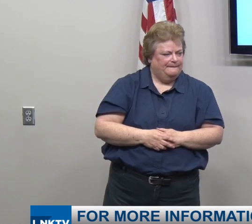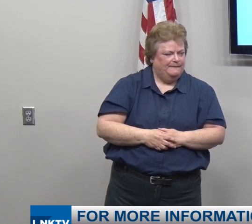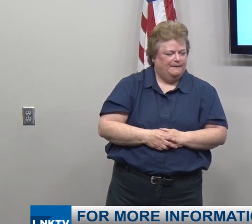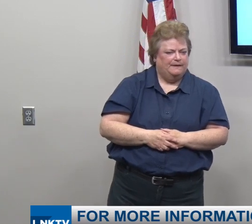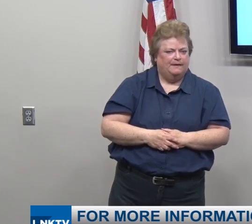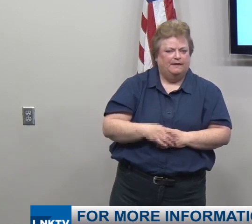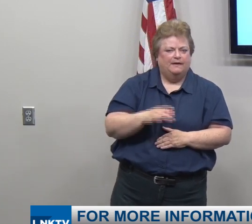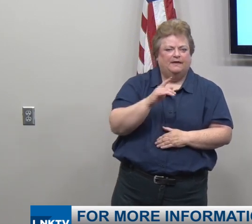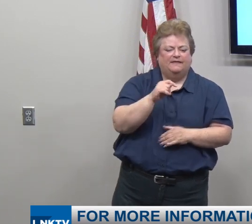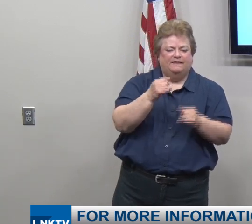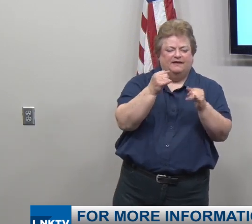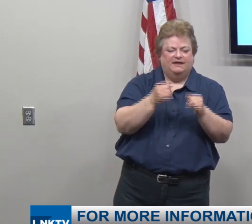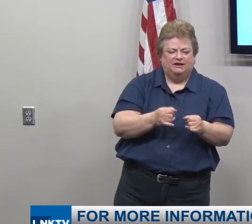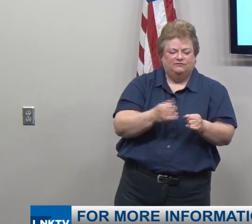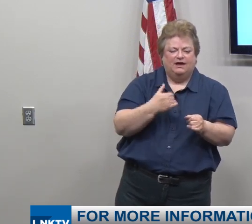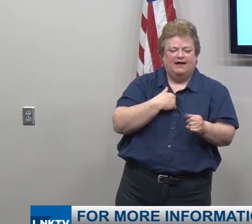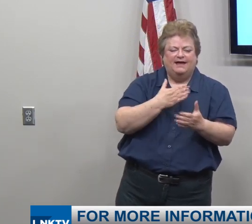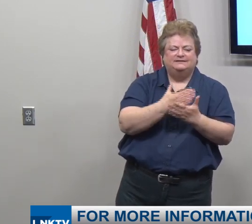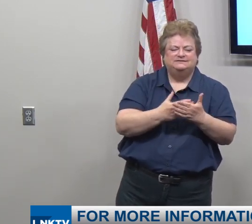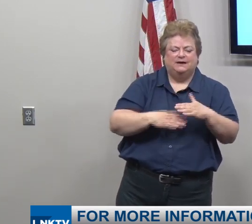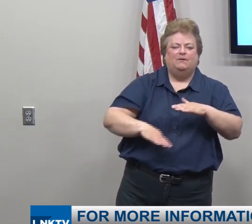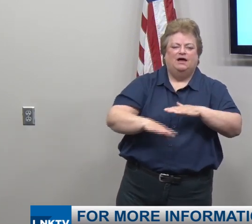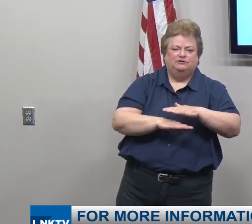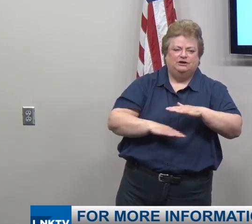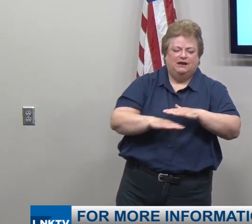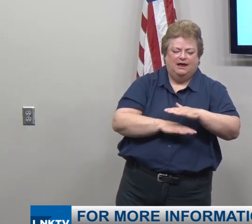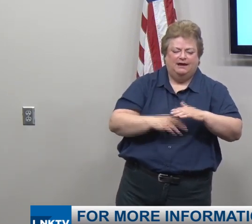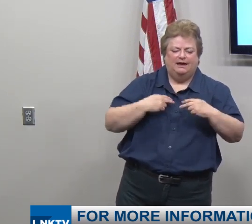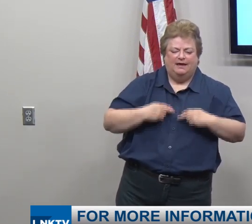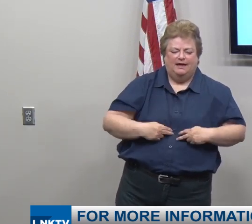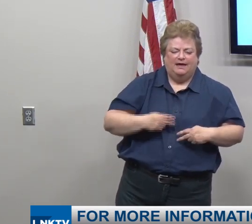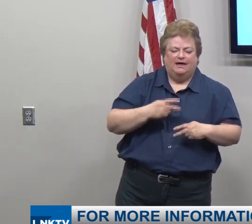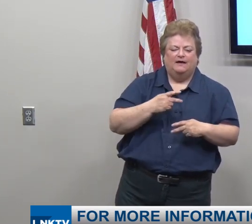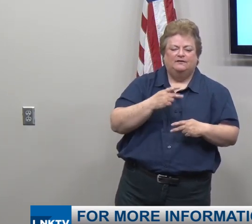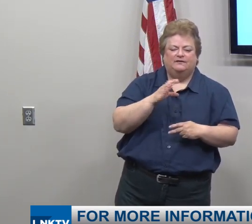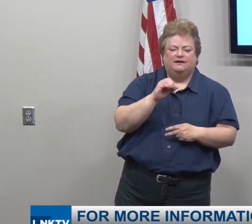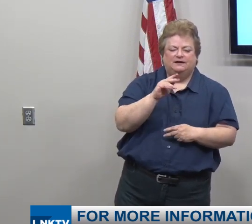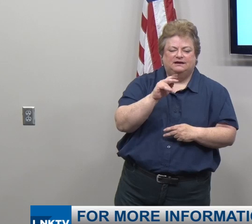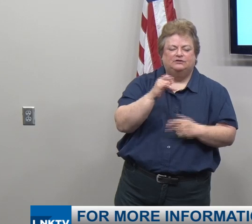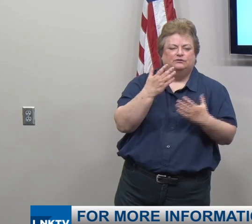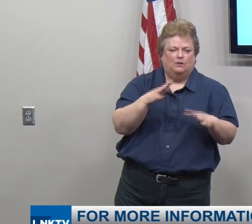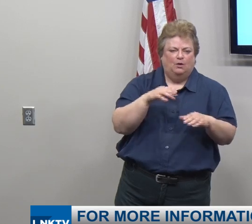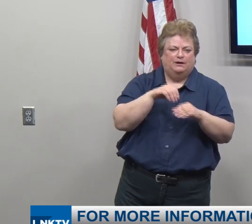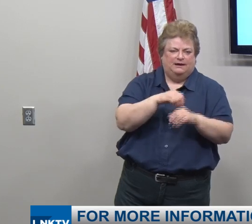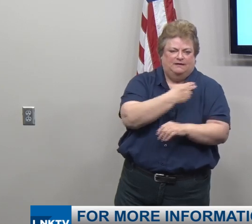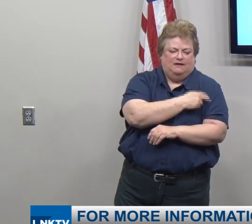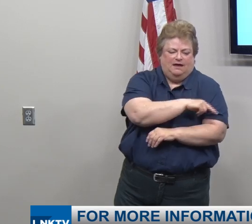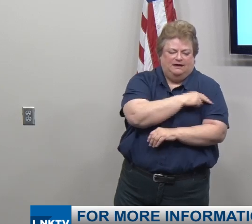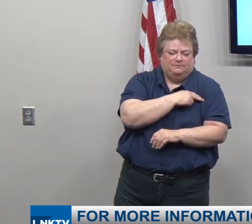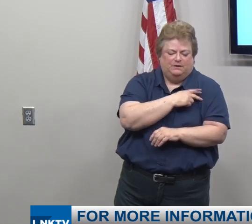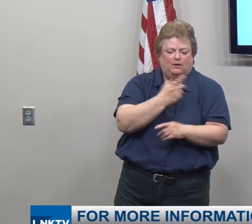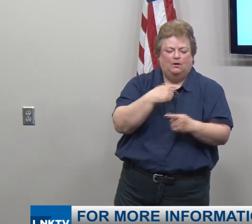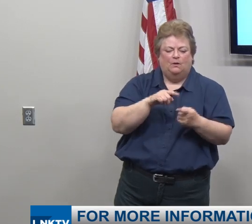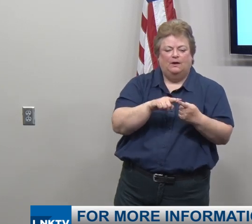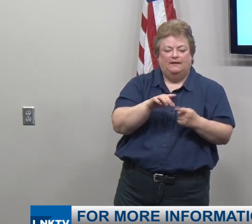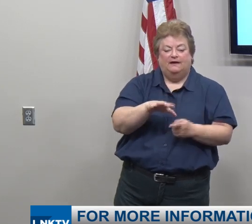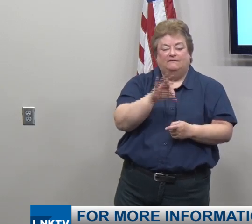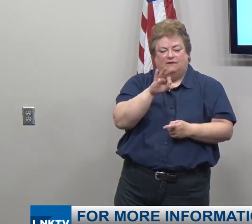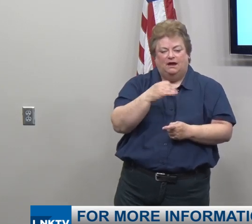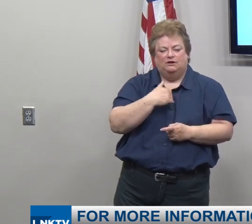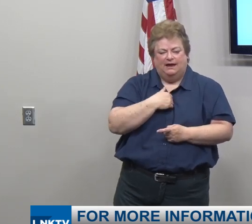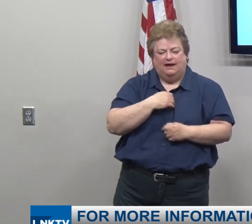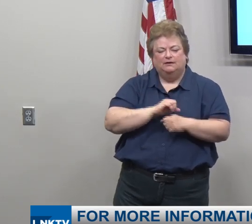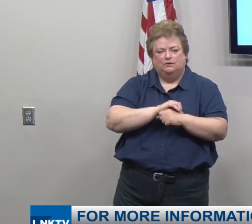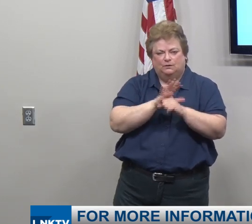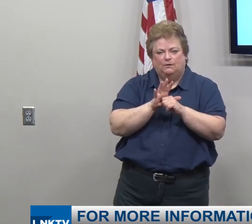Riley, the individual had some underlying health conditions and was already hospitalized when the diagnosis was made.